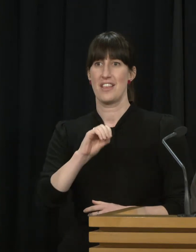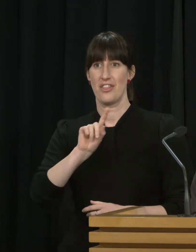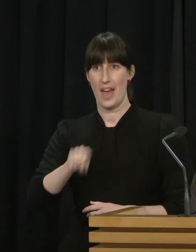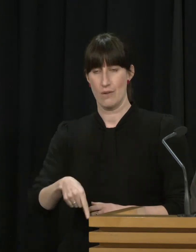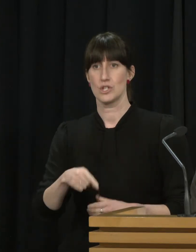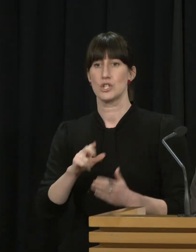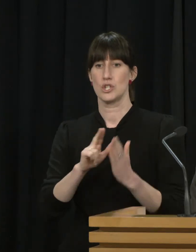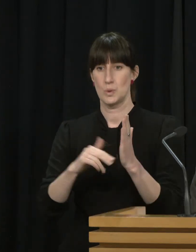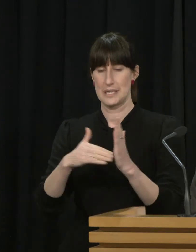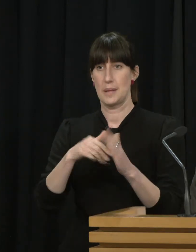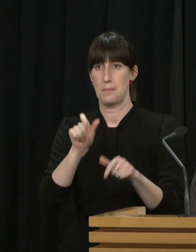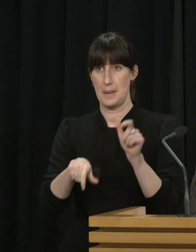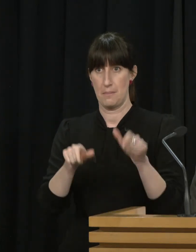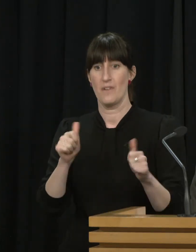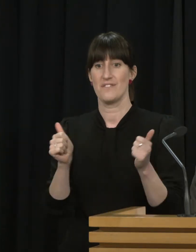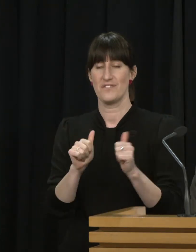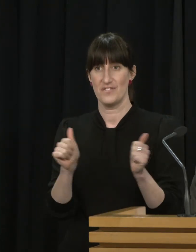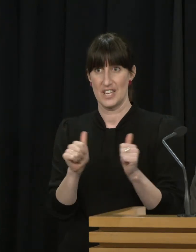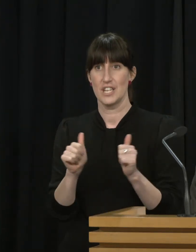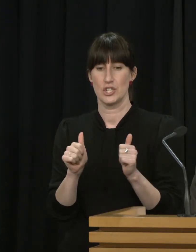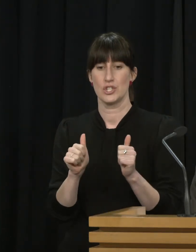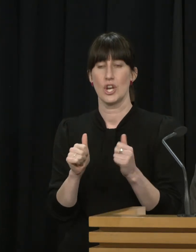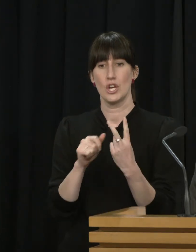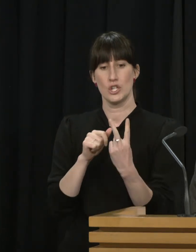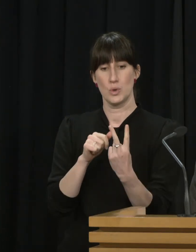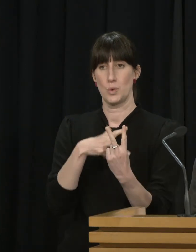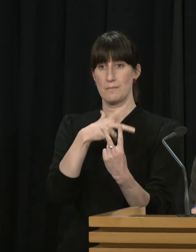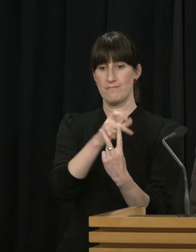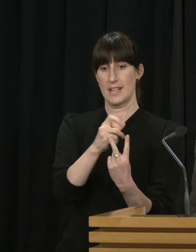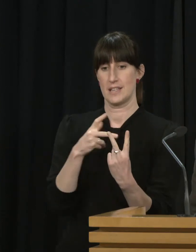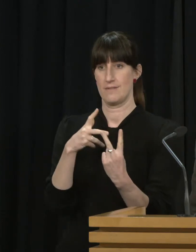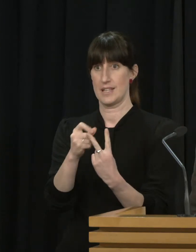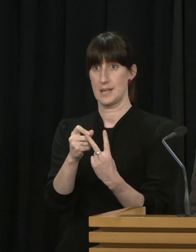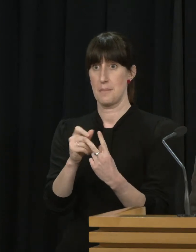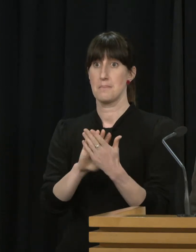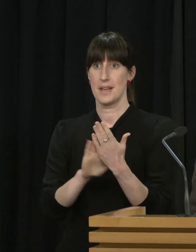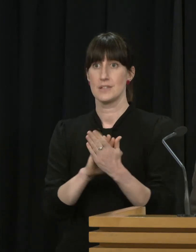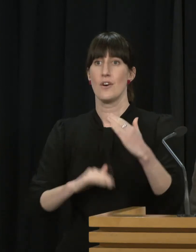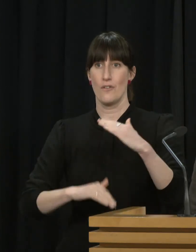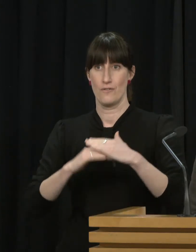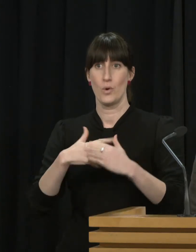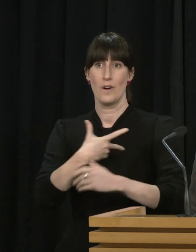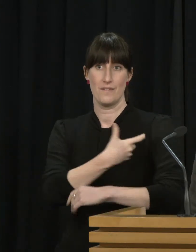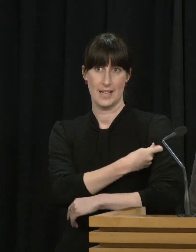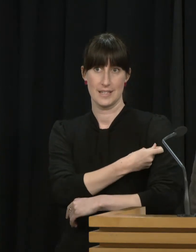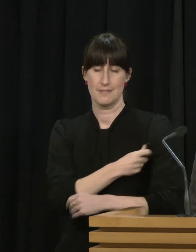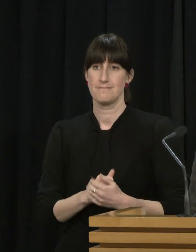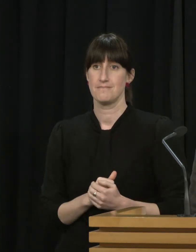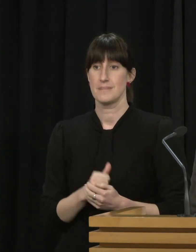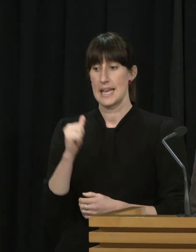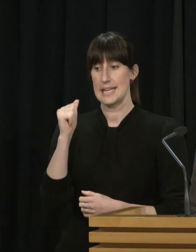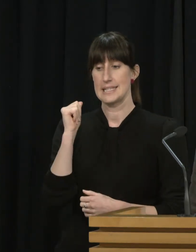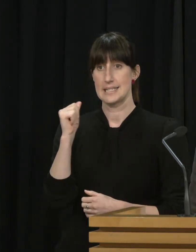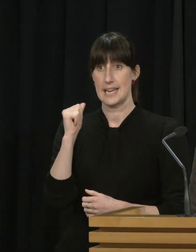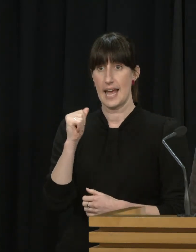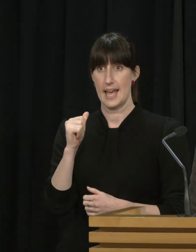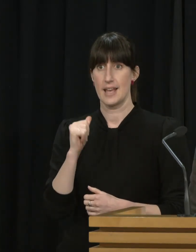have now received 2 doses of the vaccine, meaning they are fully vaccinated. Just yesterday, we administered more